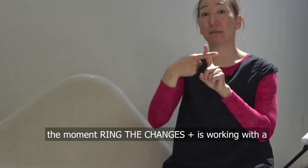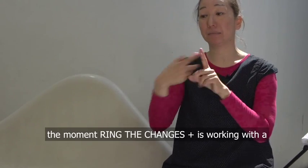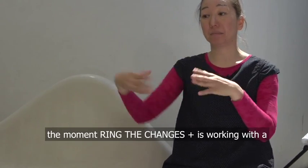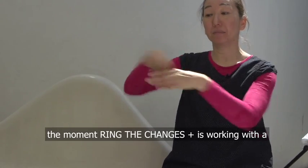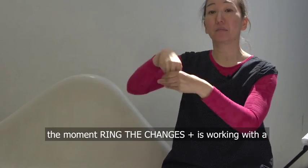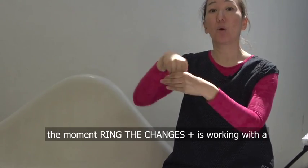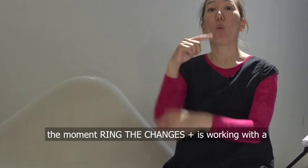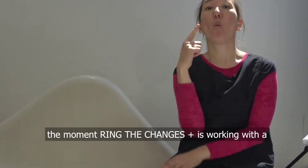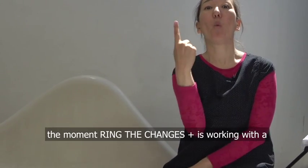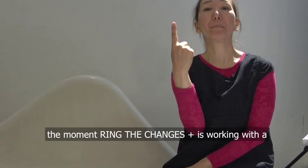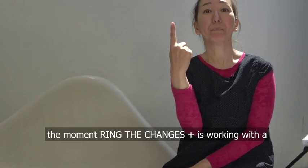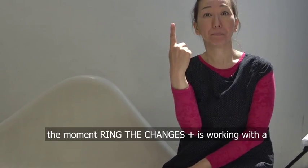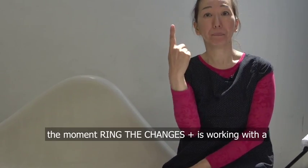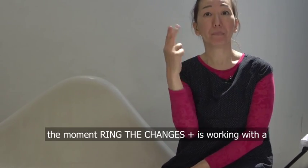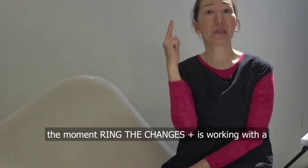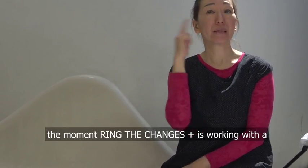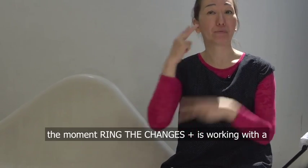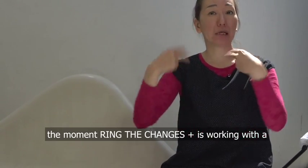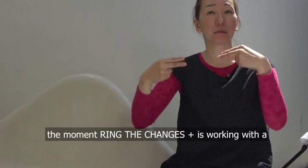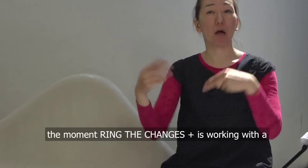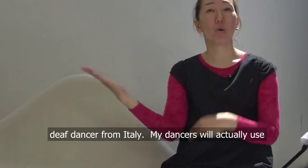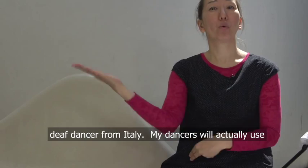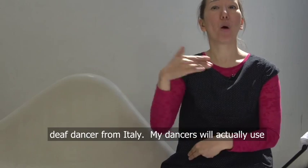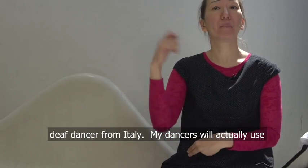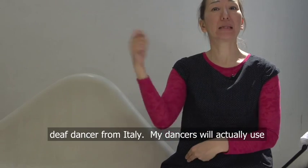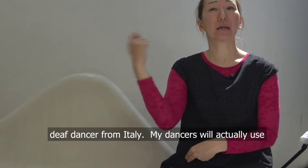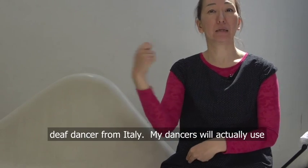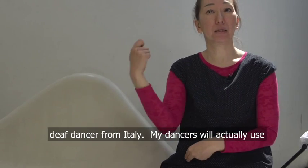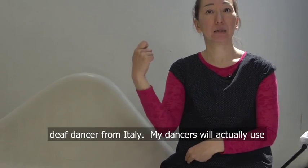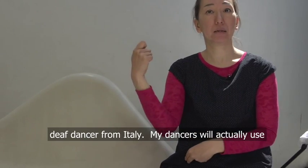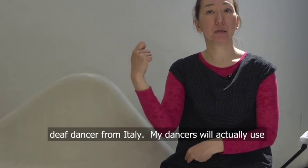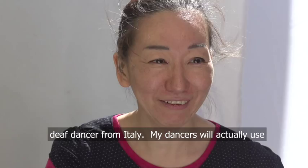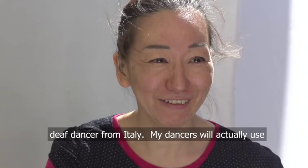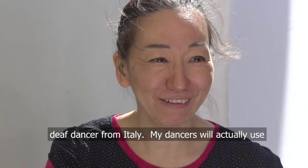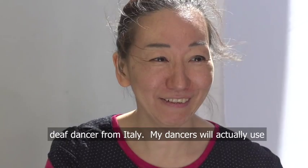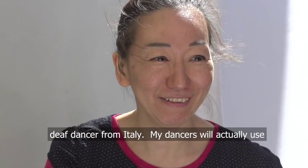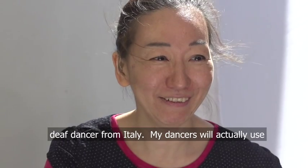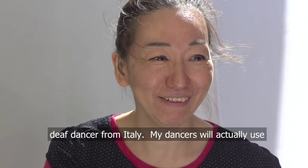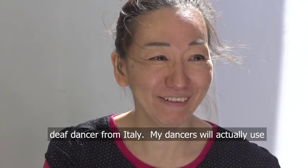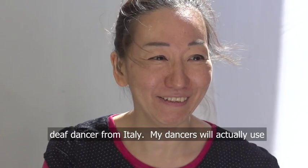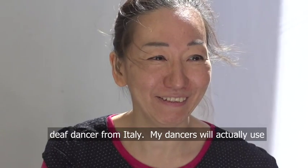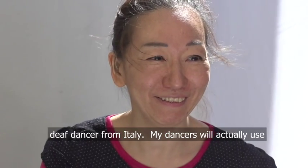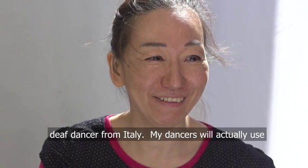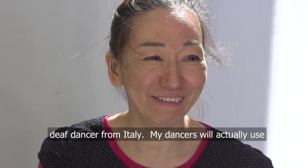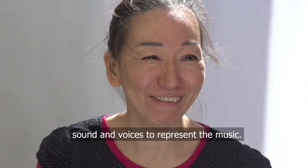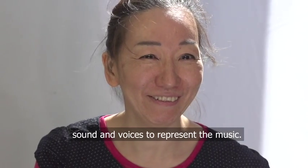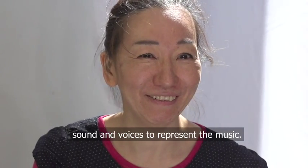Ring the Changes Plus is working with a deaf dancer from Italy. My dancers will actually use